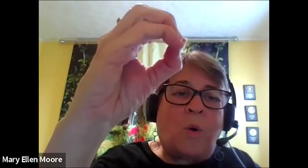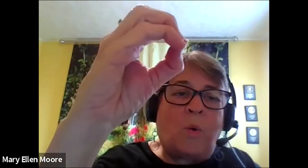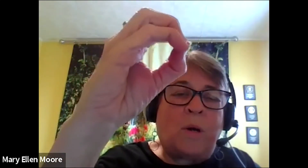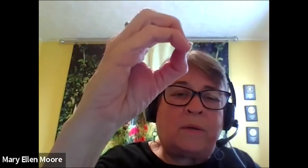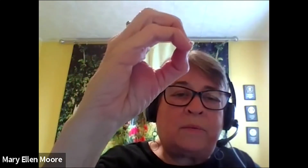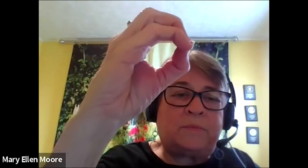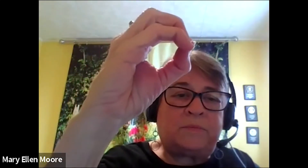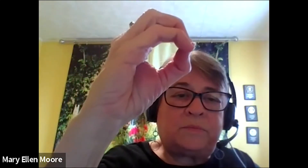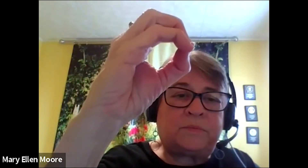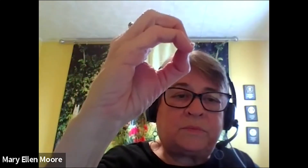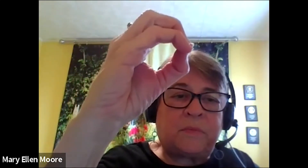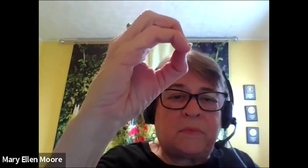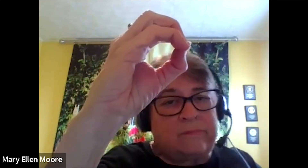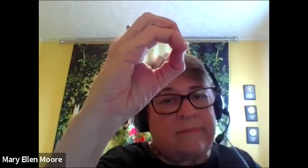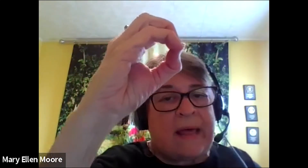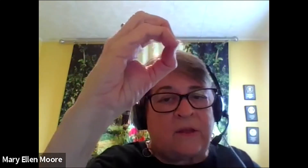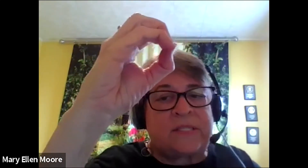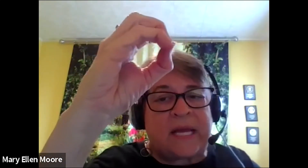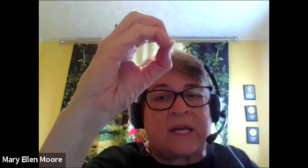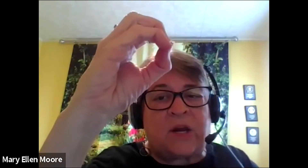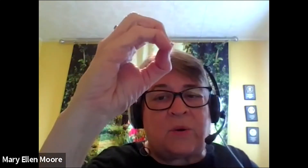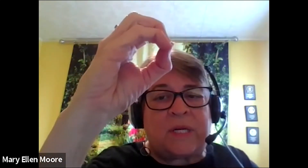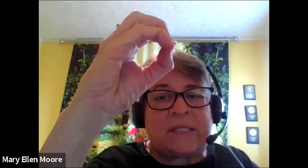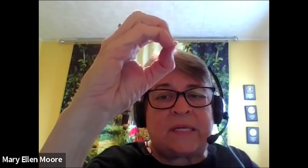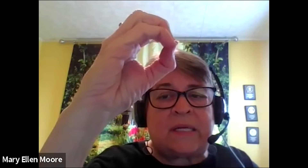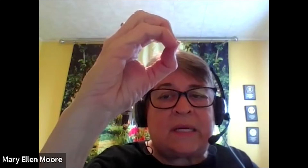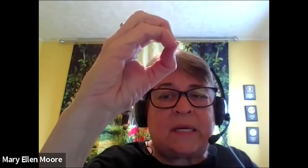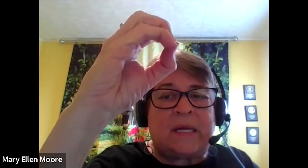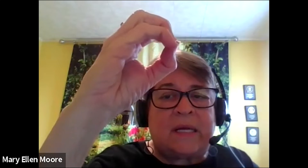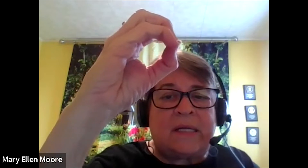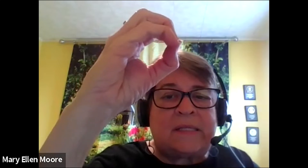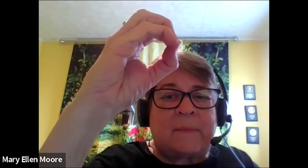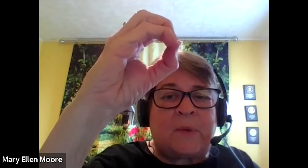O. That looks like an O, doesn't it? Some are